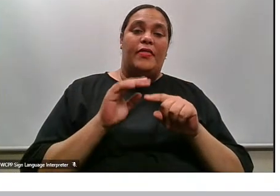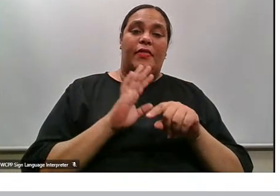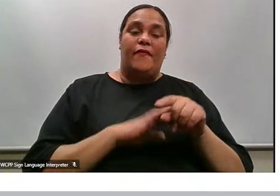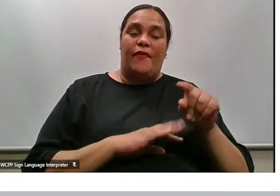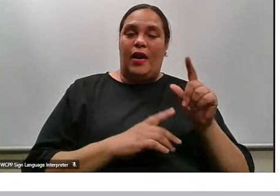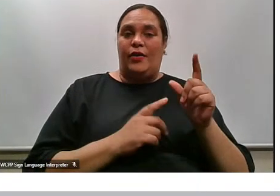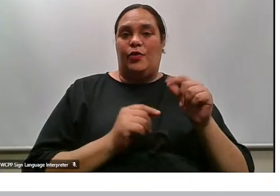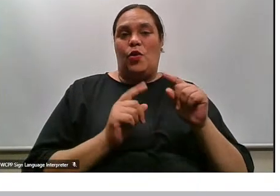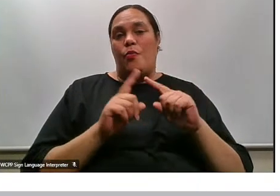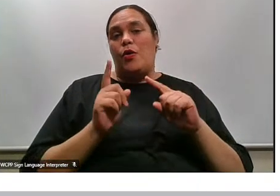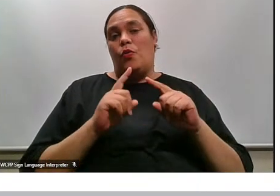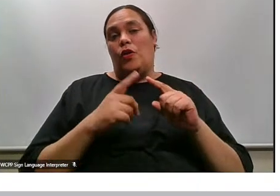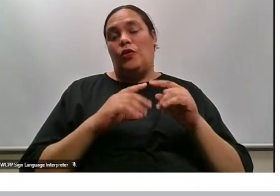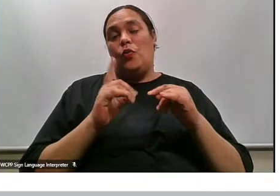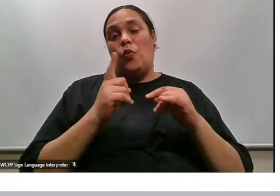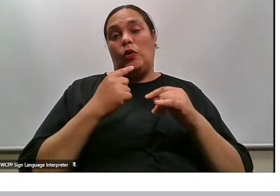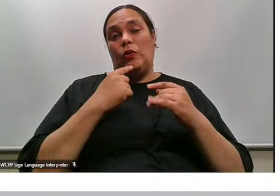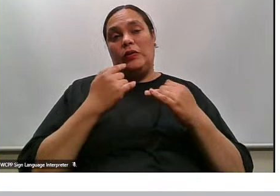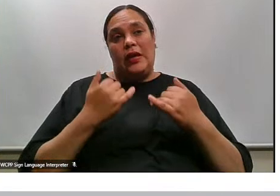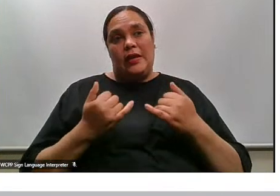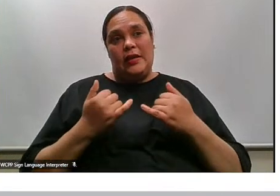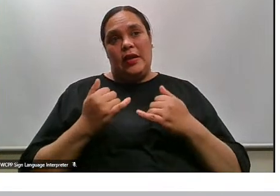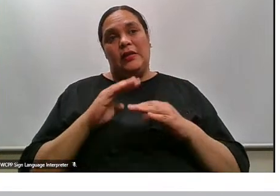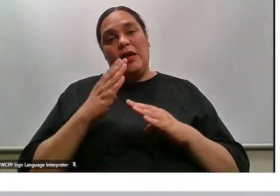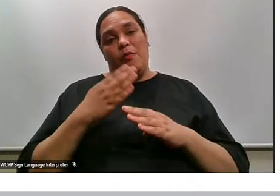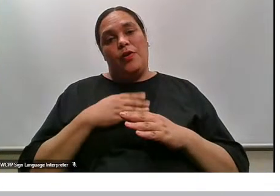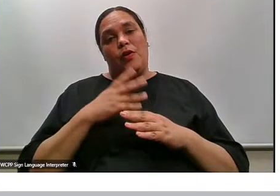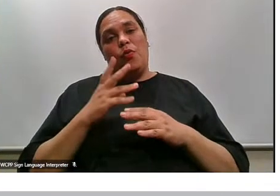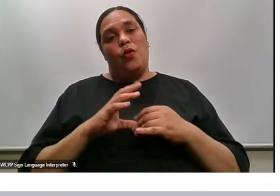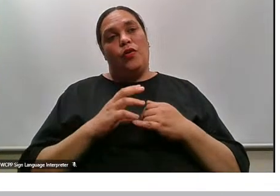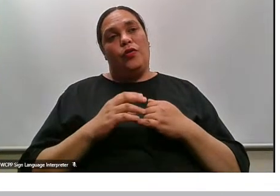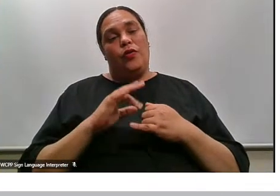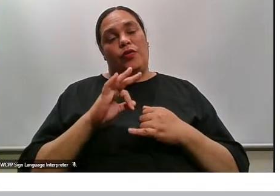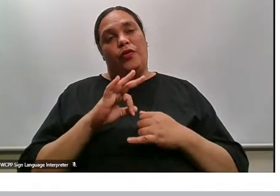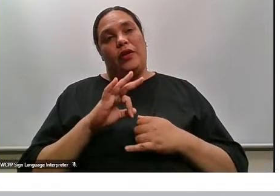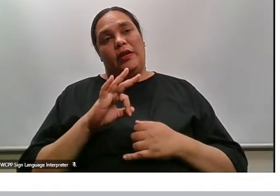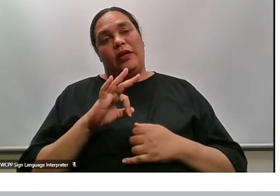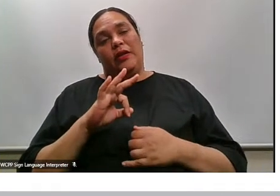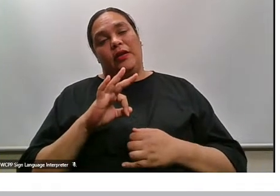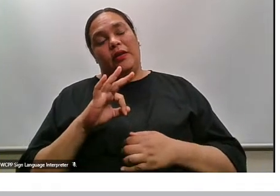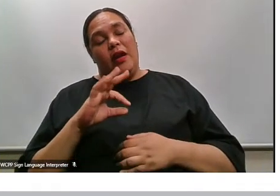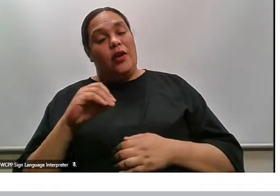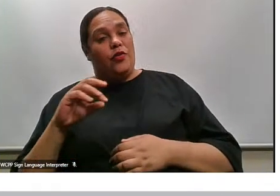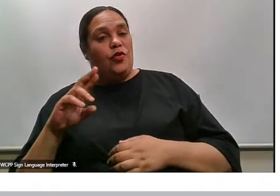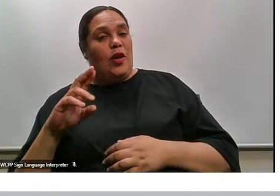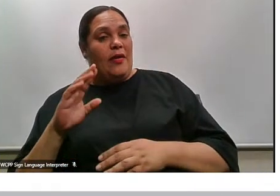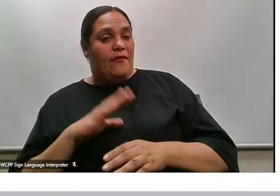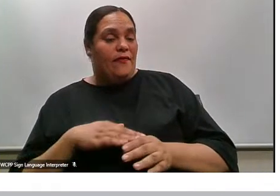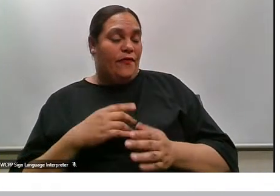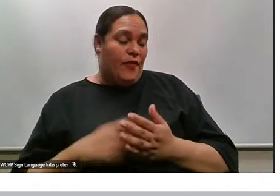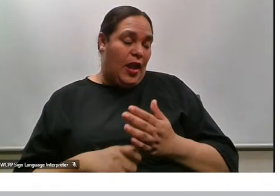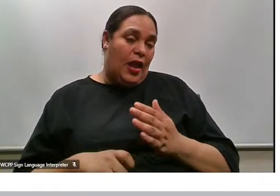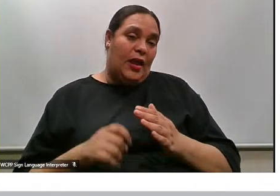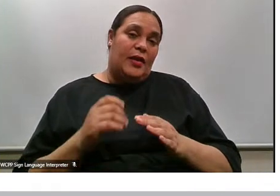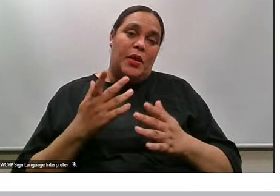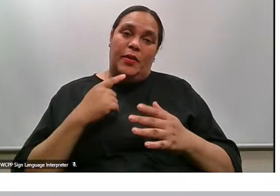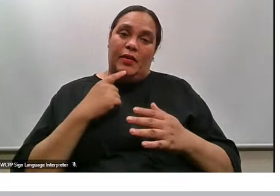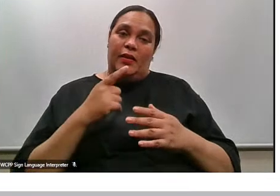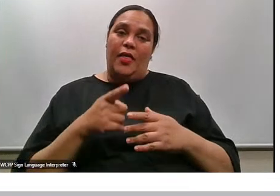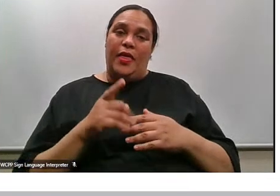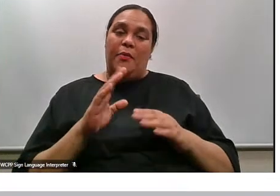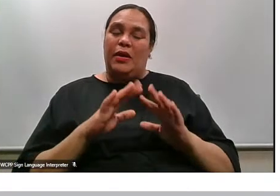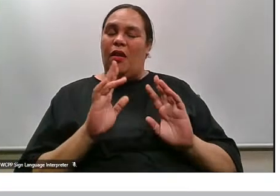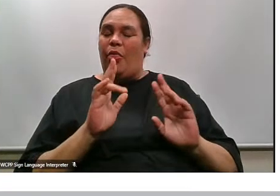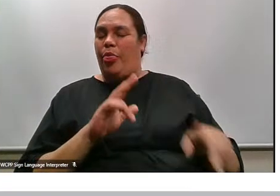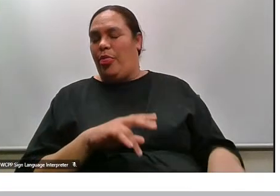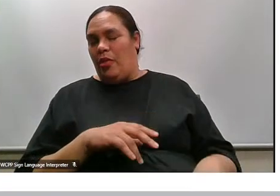because what we're seeing now is that someone has got a 300,000 rand fine. Then they decide, maybe I must let that license lapse. I